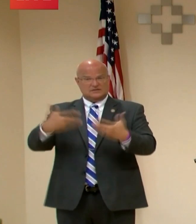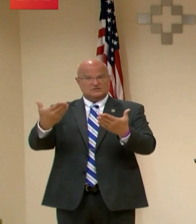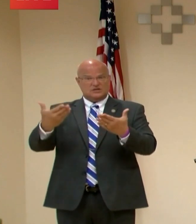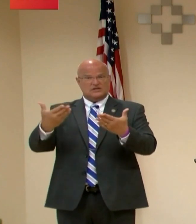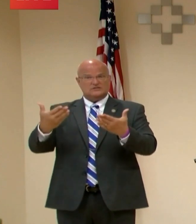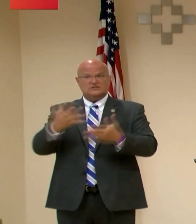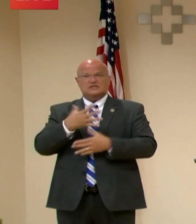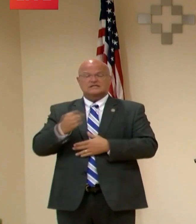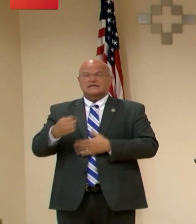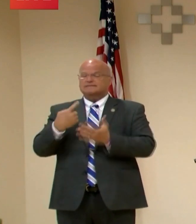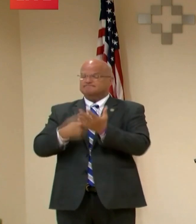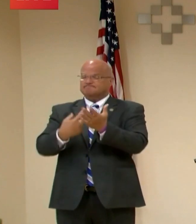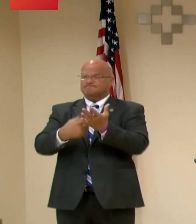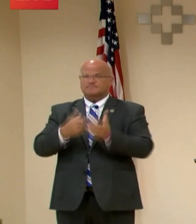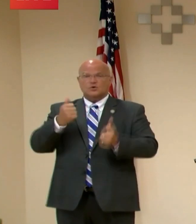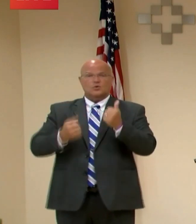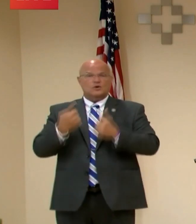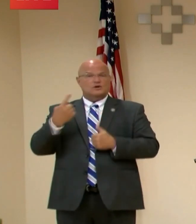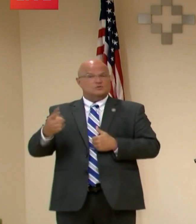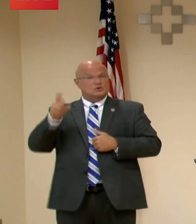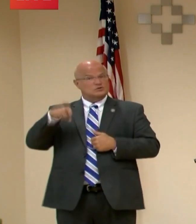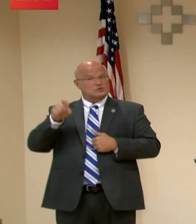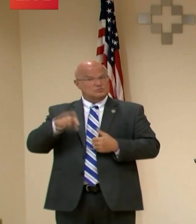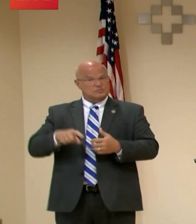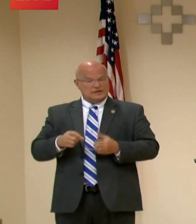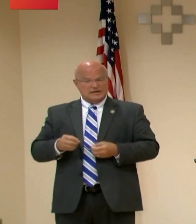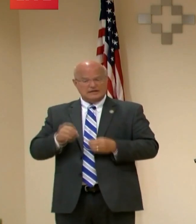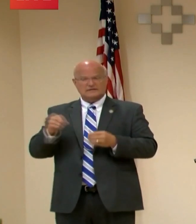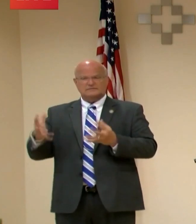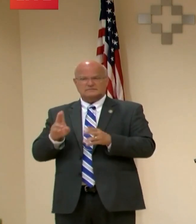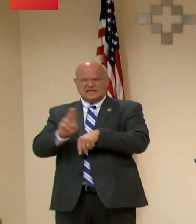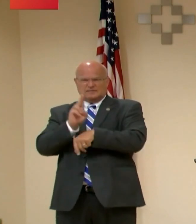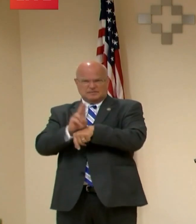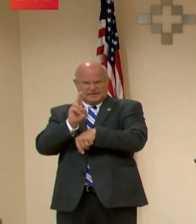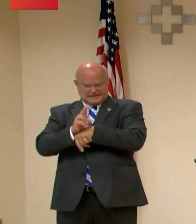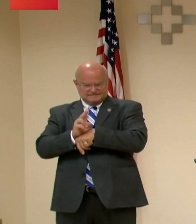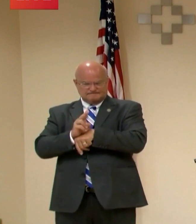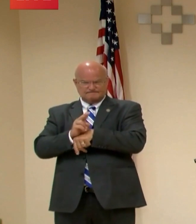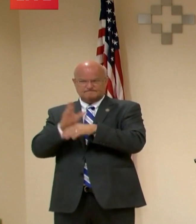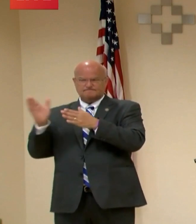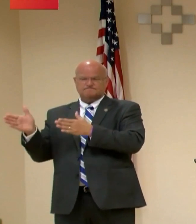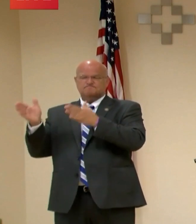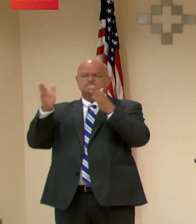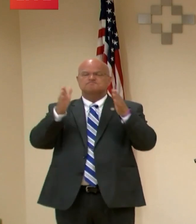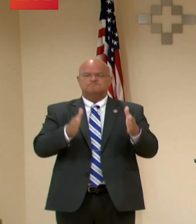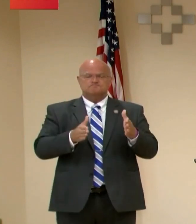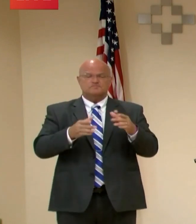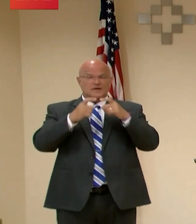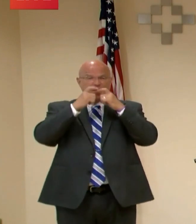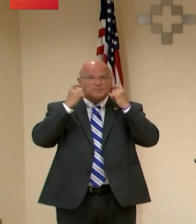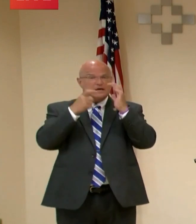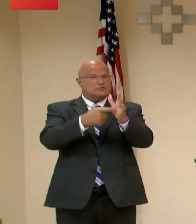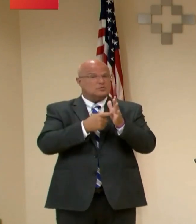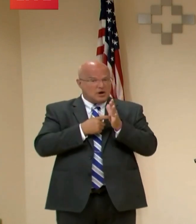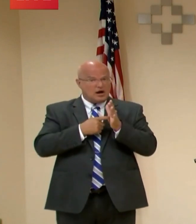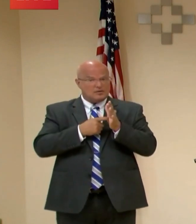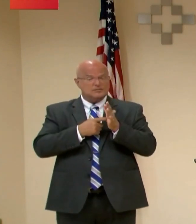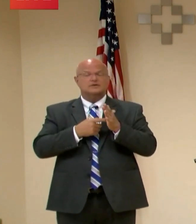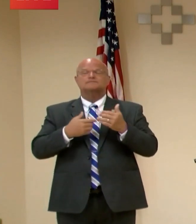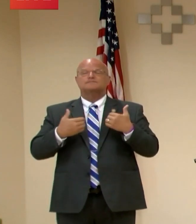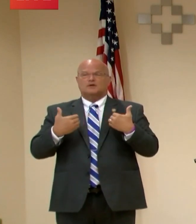suggestions and see which ones should be implemented. In terms of the mask requirement, we have,